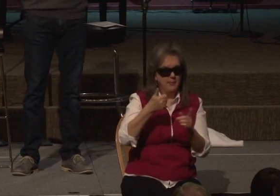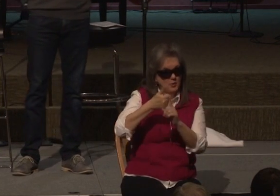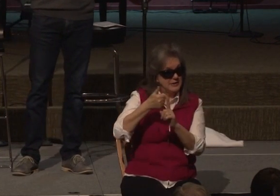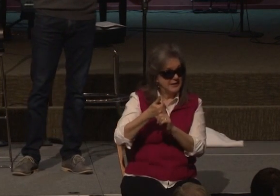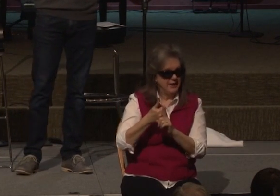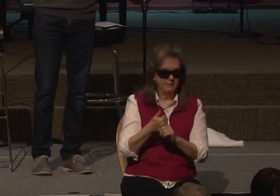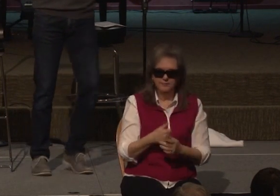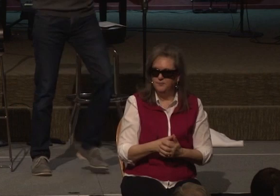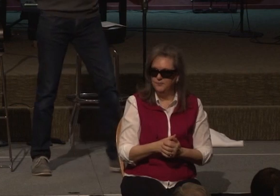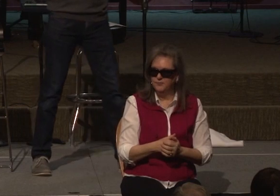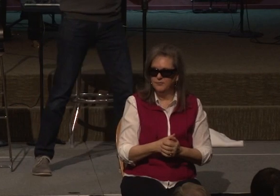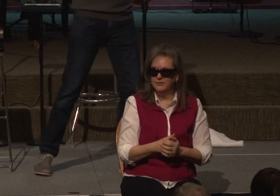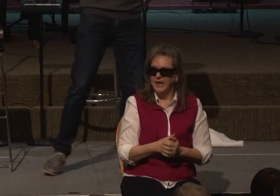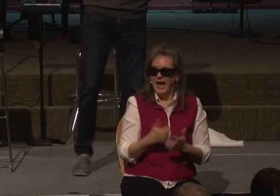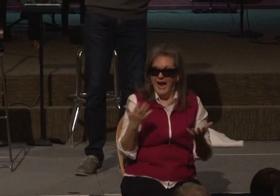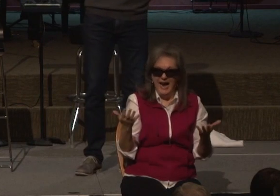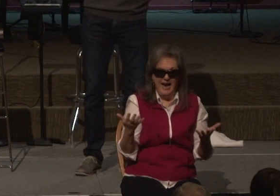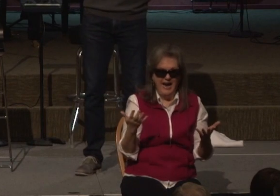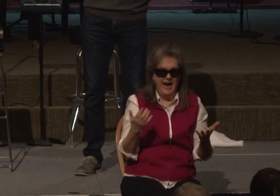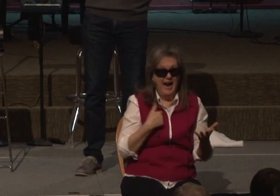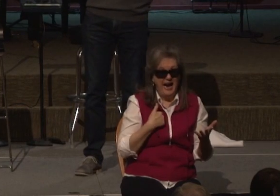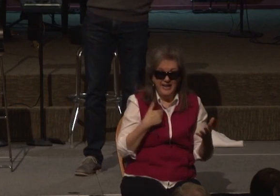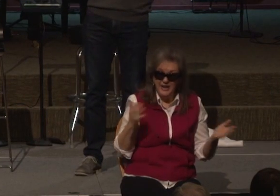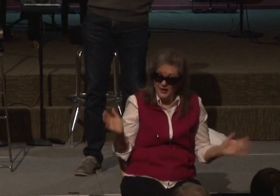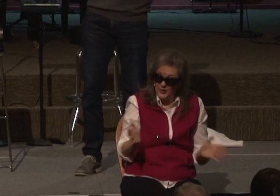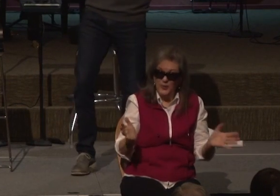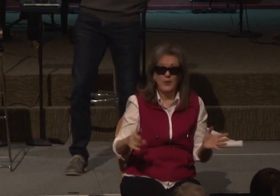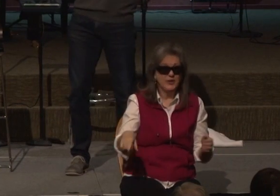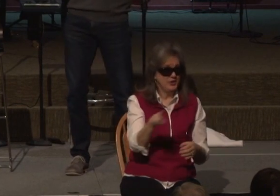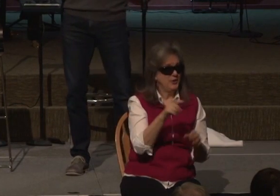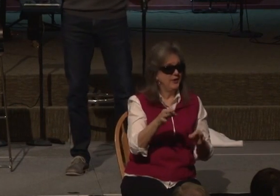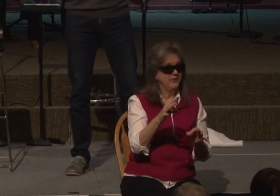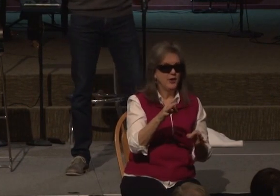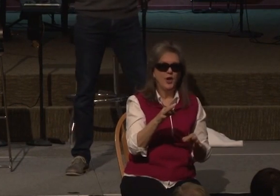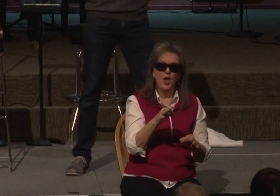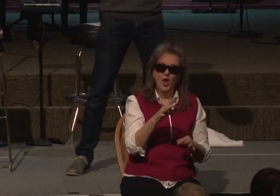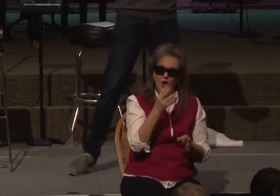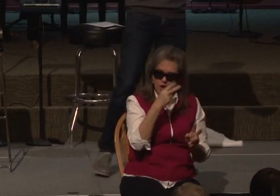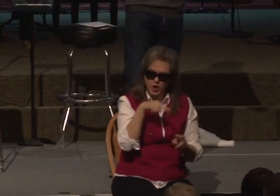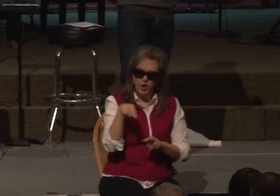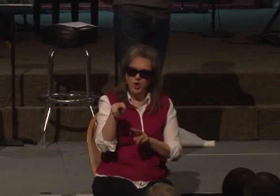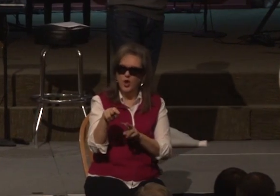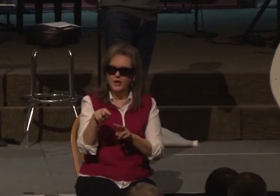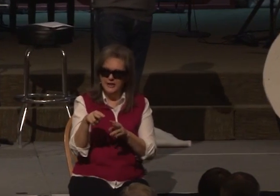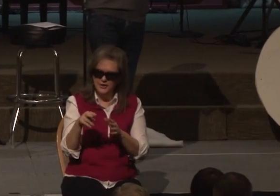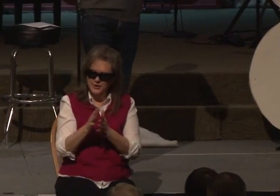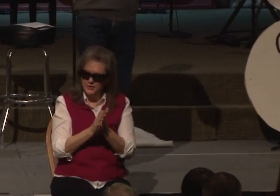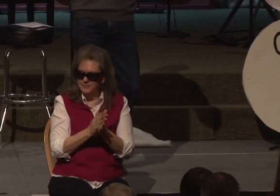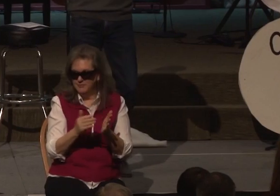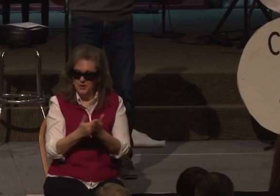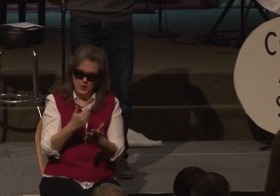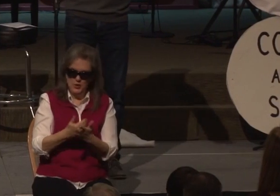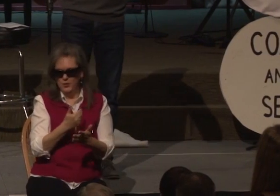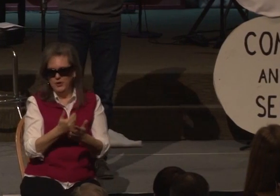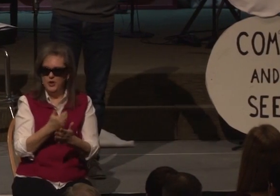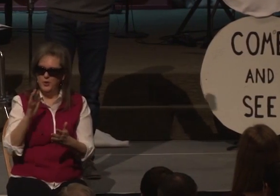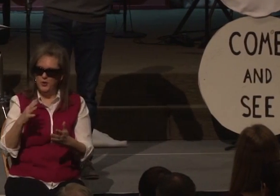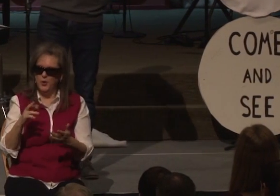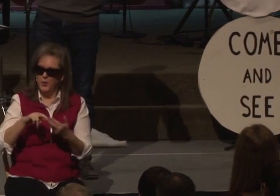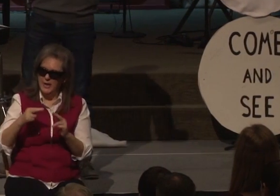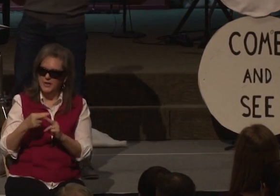those are. Right, I mean, I would encourage you, if you're looking to freshen up your walk with Jesus a little bit, write